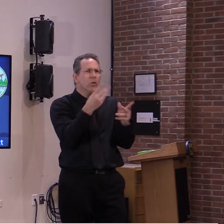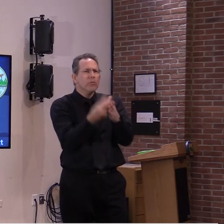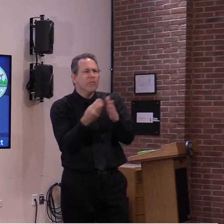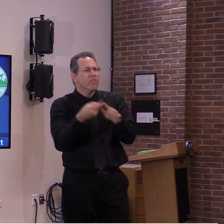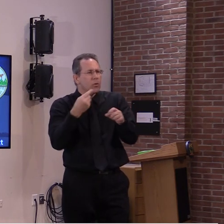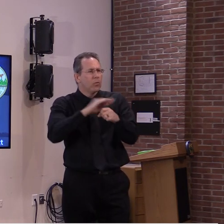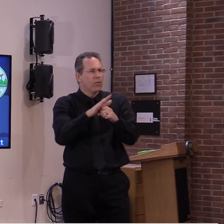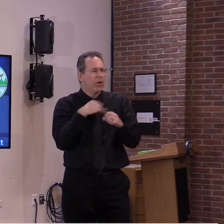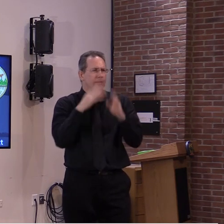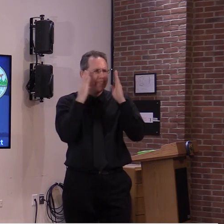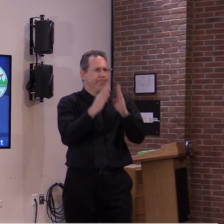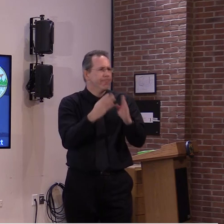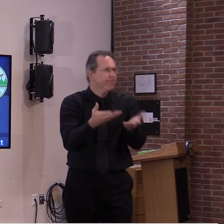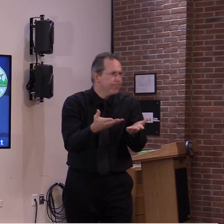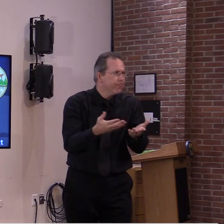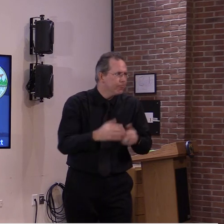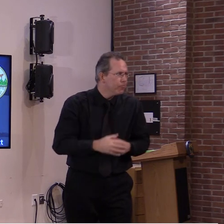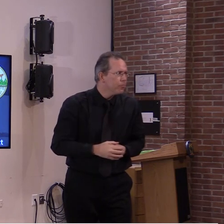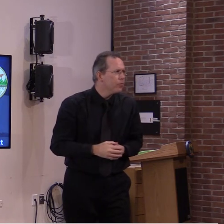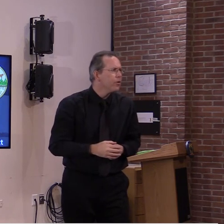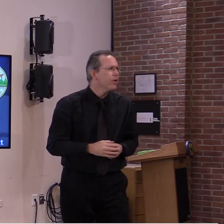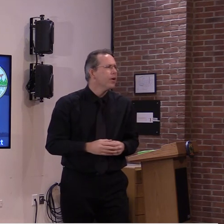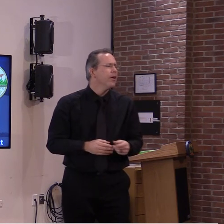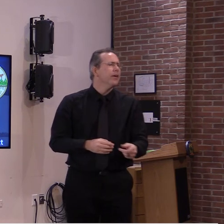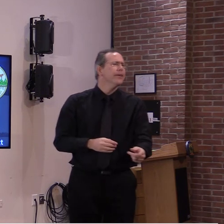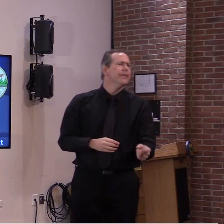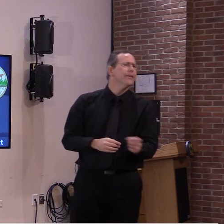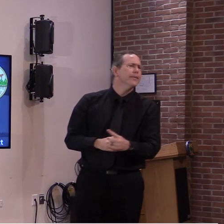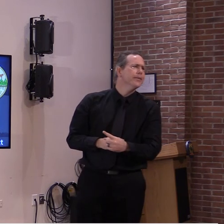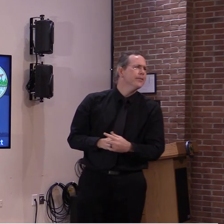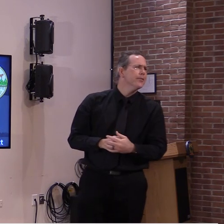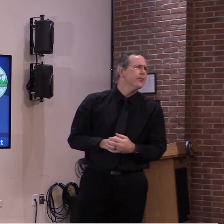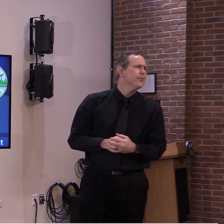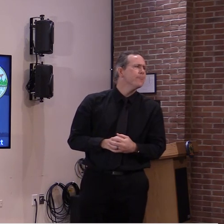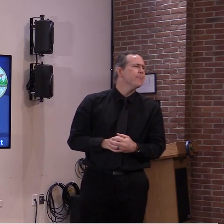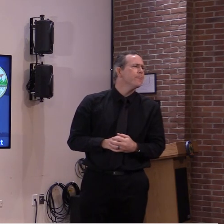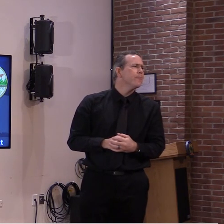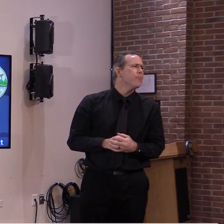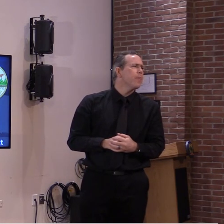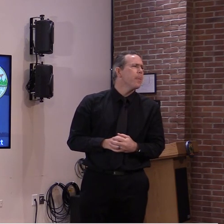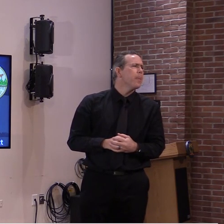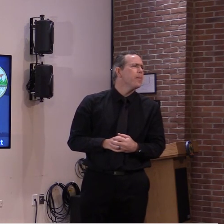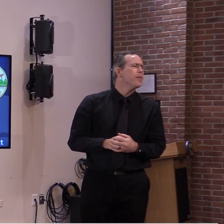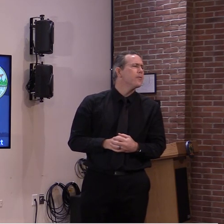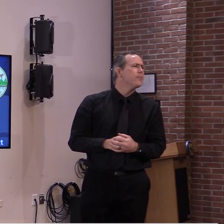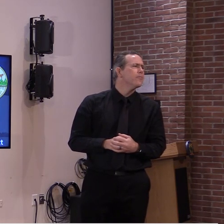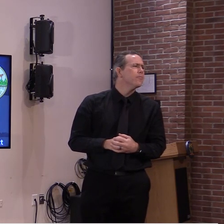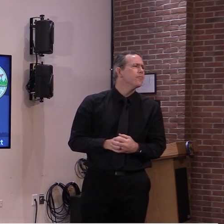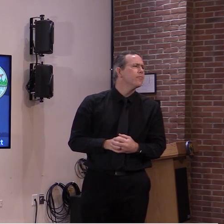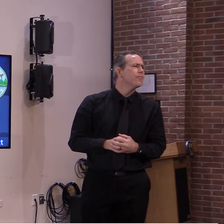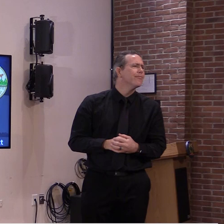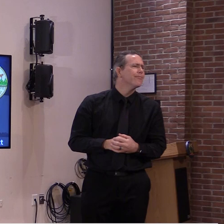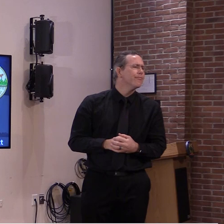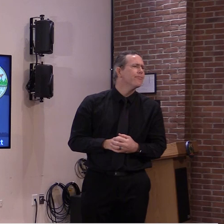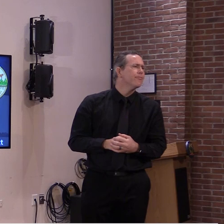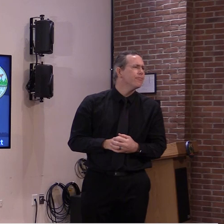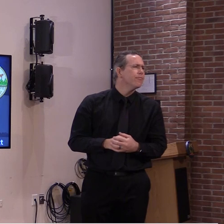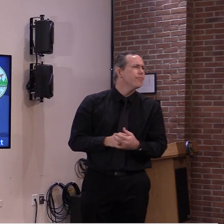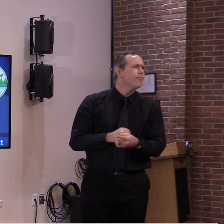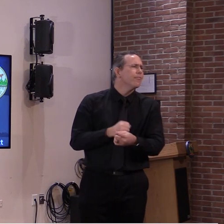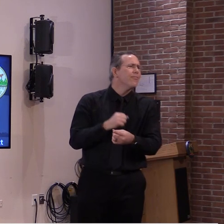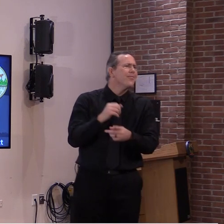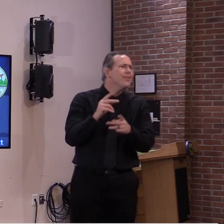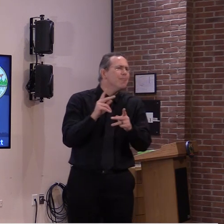comorbidities and there's like an old Ukrainian saying that, you know, if you live next to the cemetery, you can't cry for